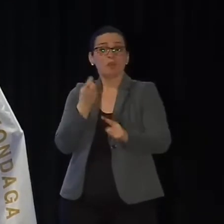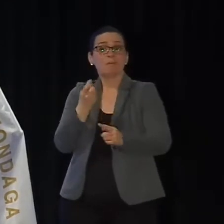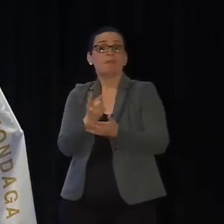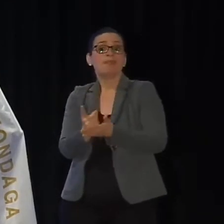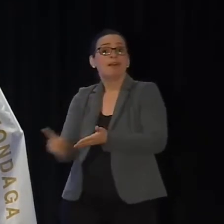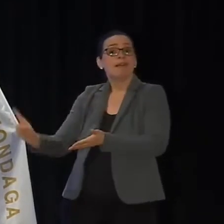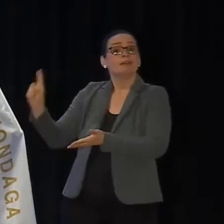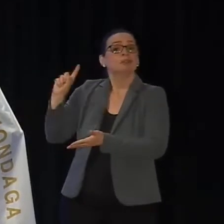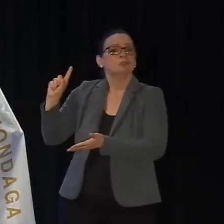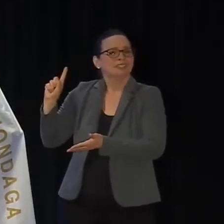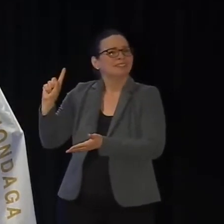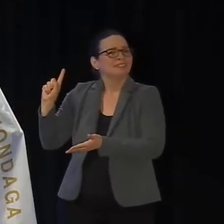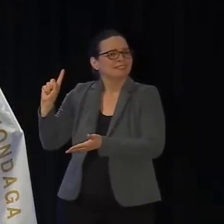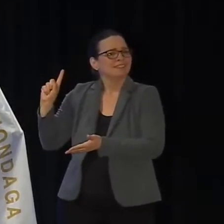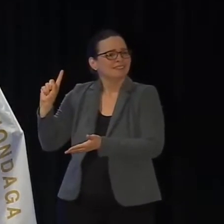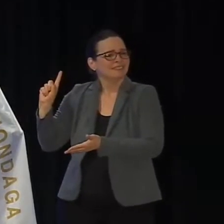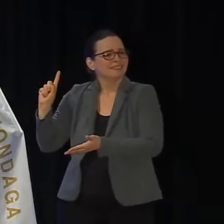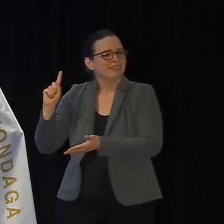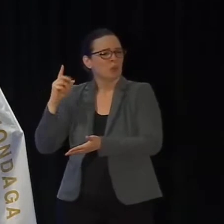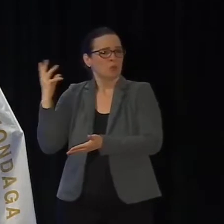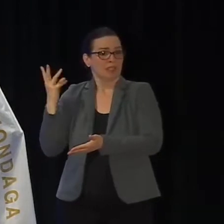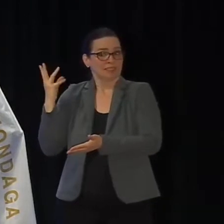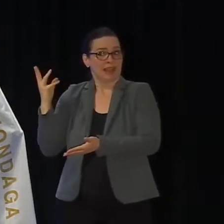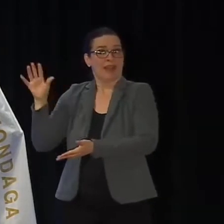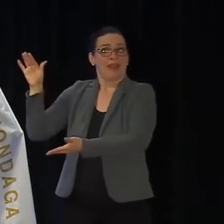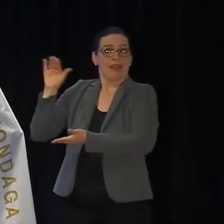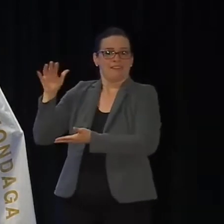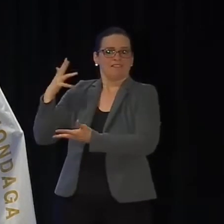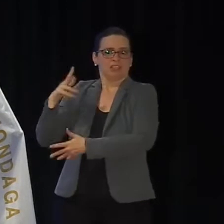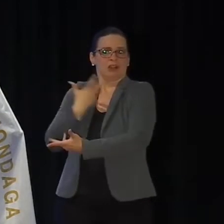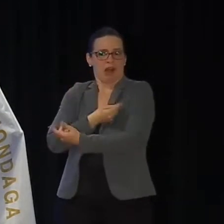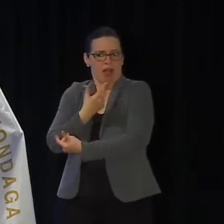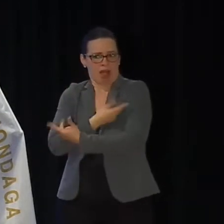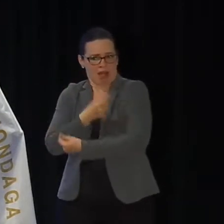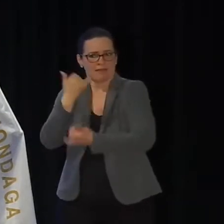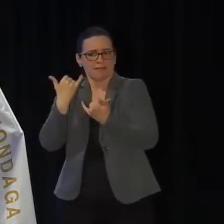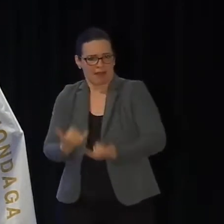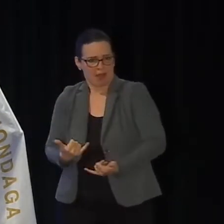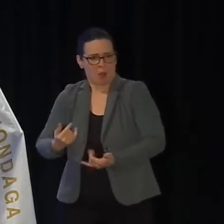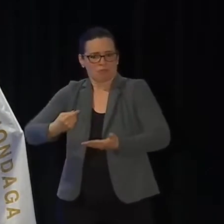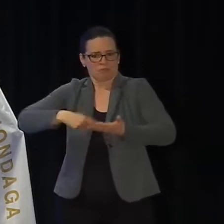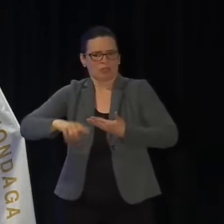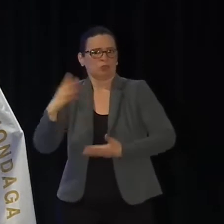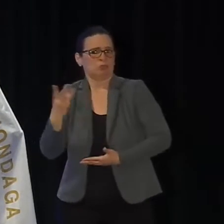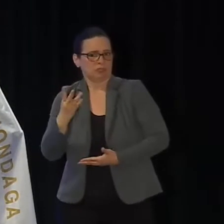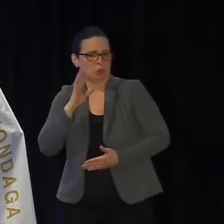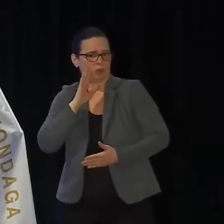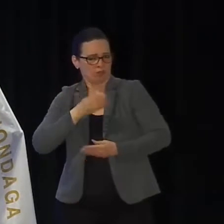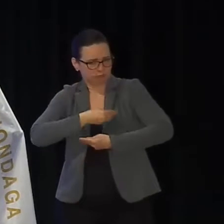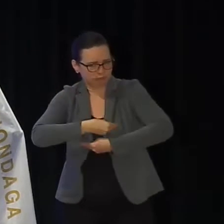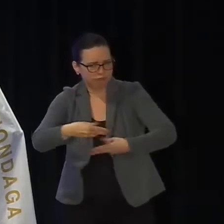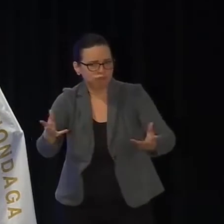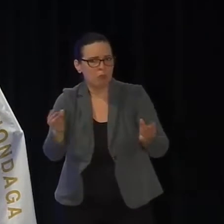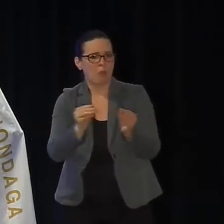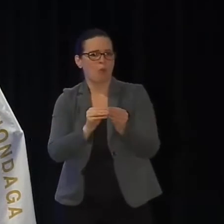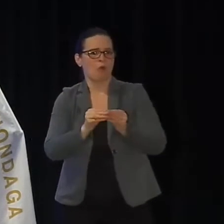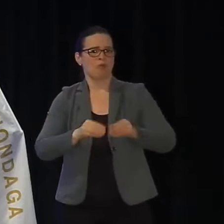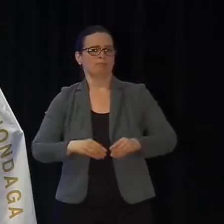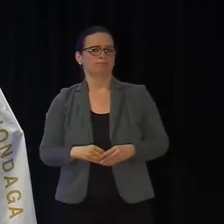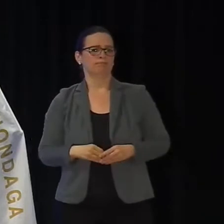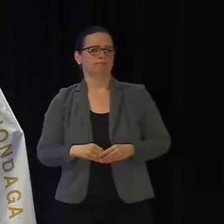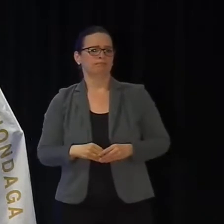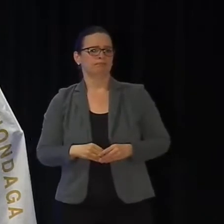vaccine, and so which is good. I think overall we'll get through a lot of this